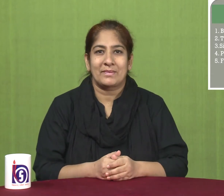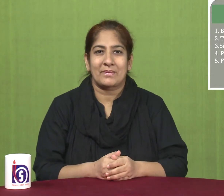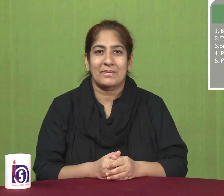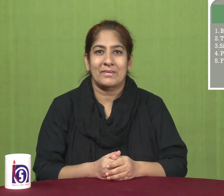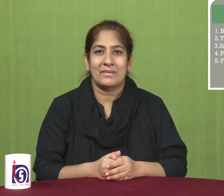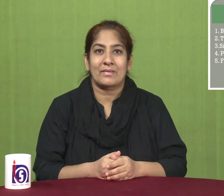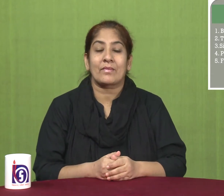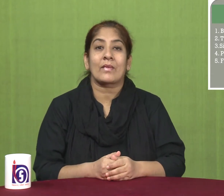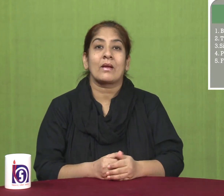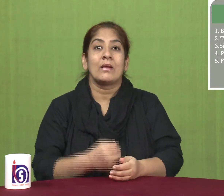your business.